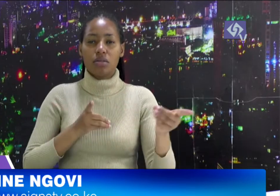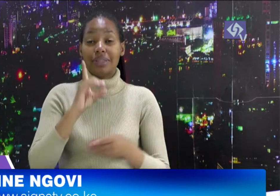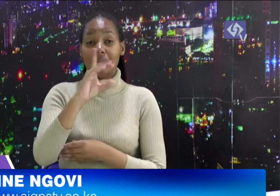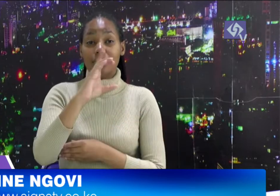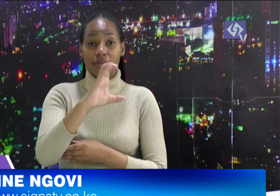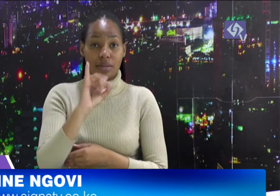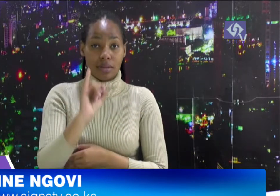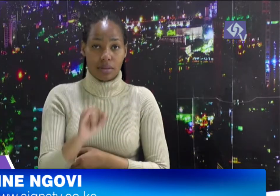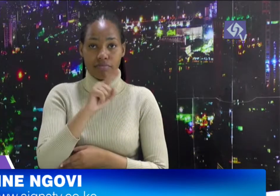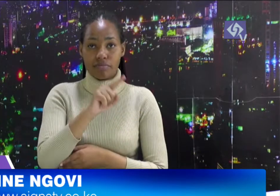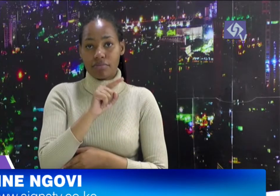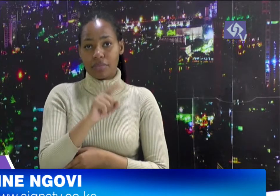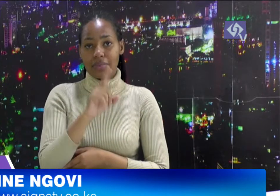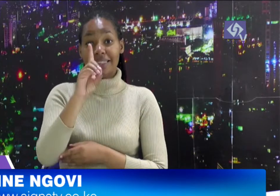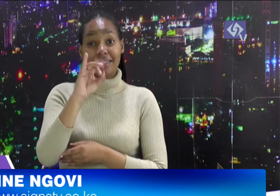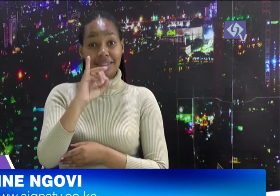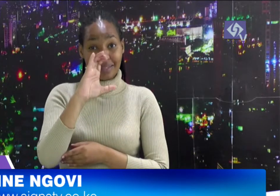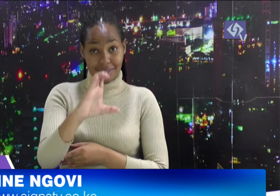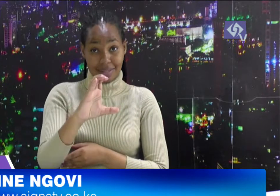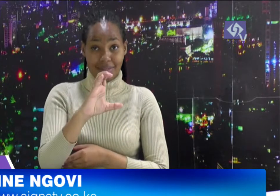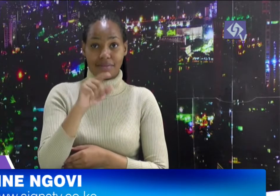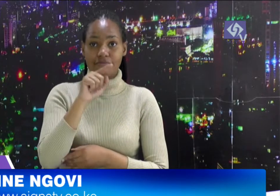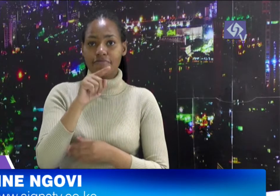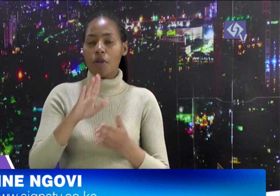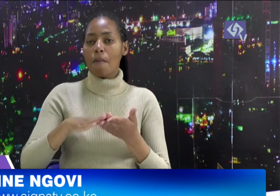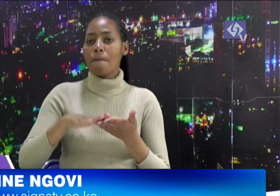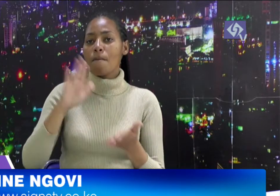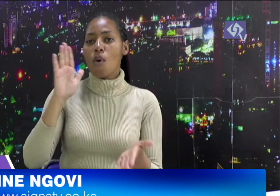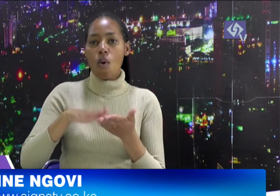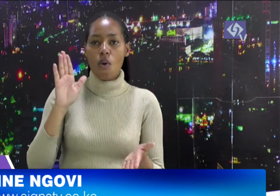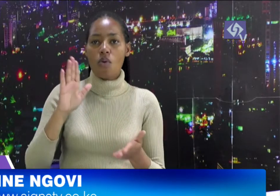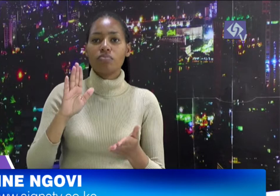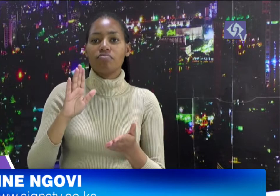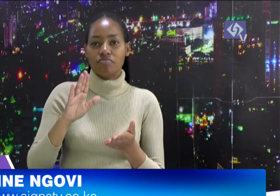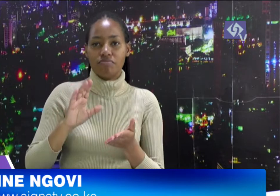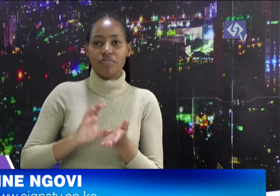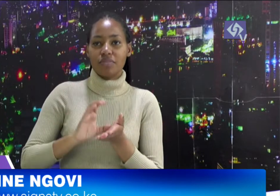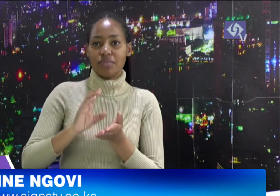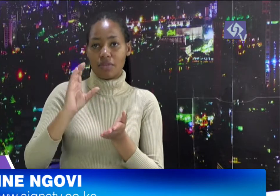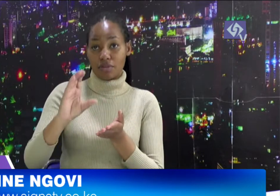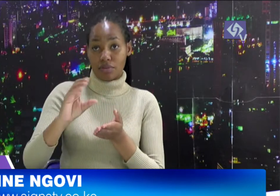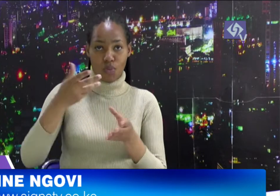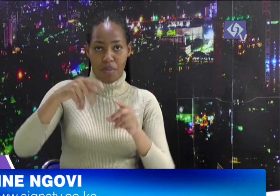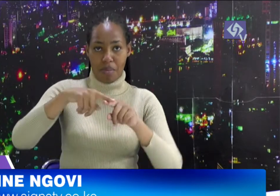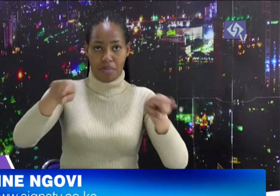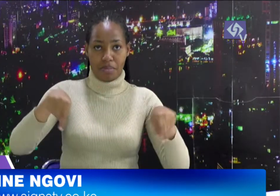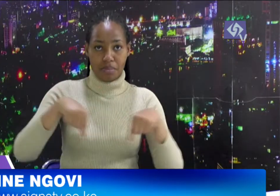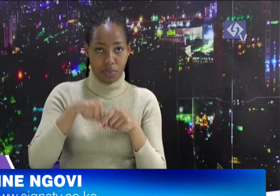to images shared by the Directorate of Criminal Investigations. The DCI